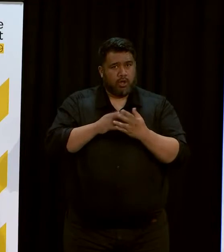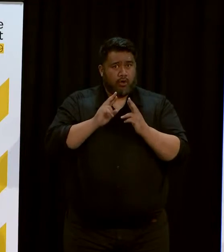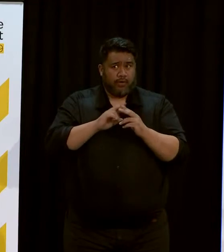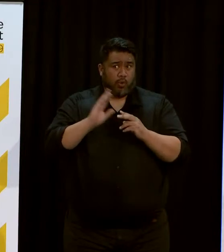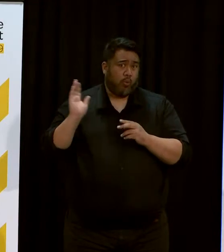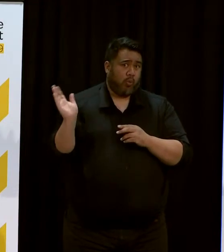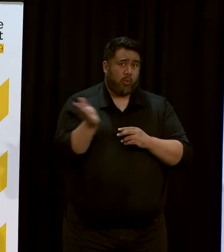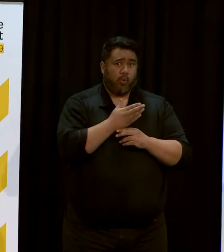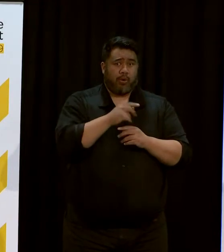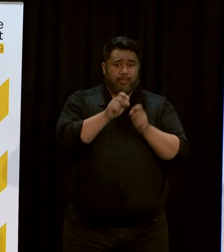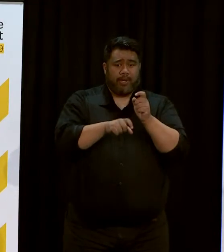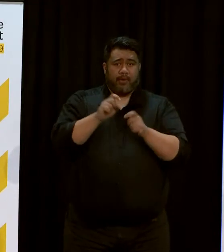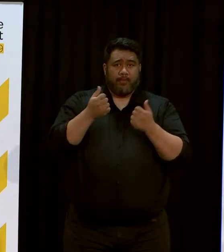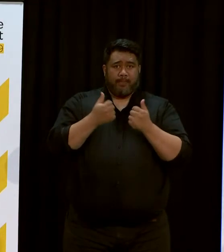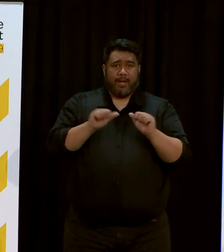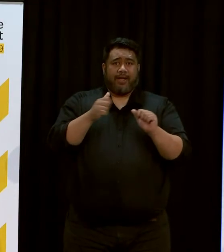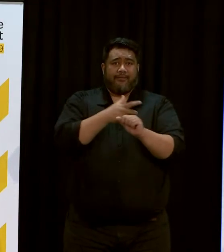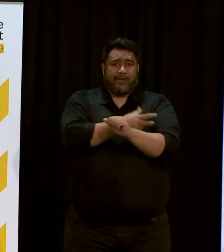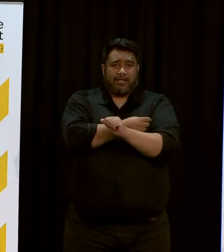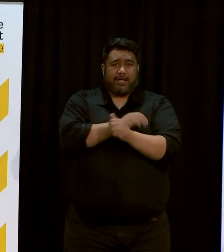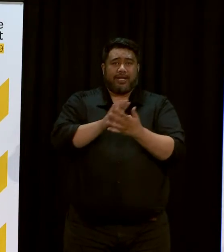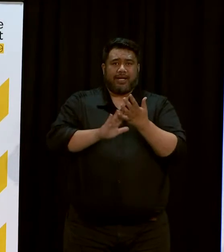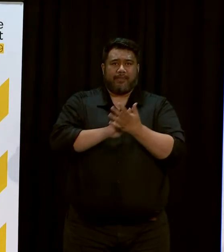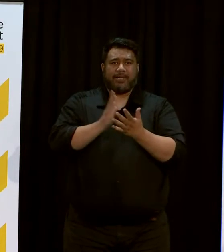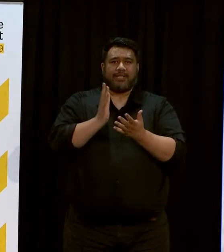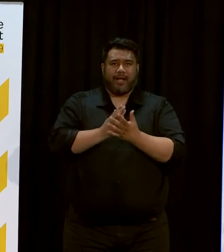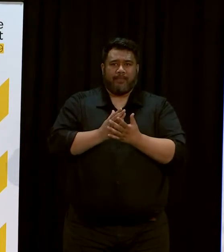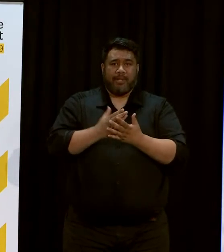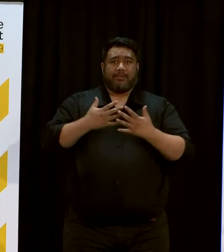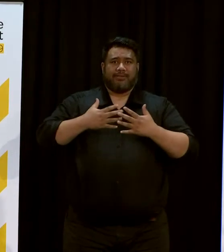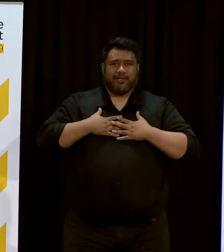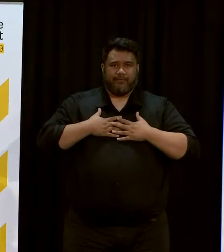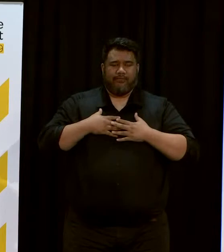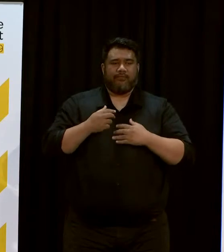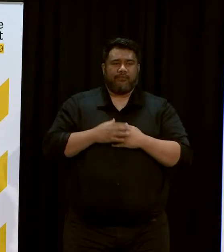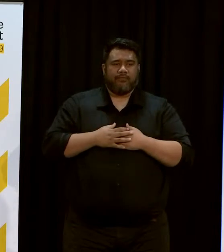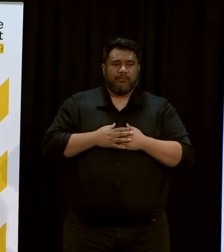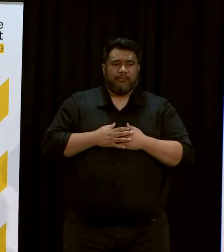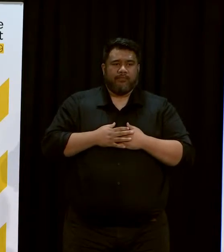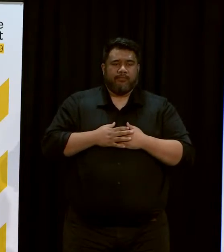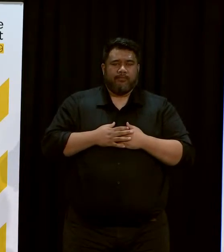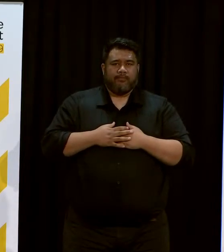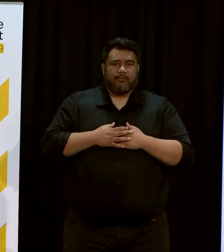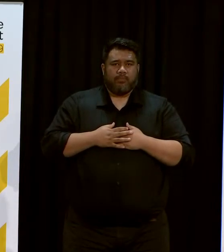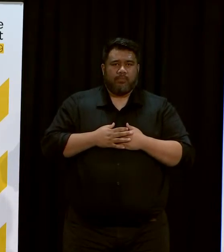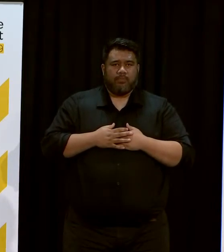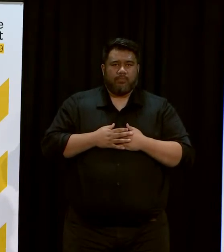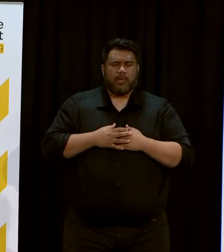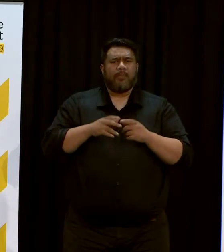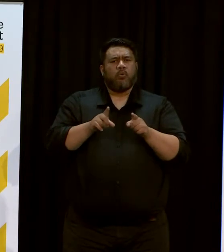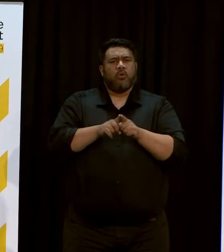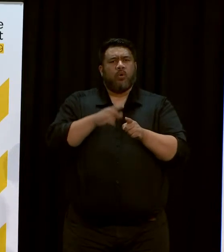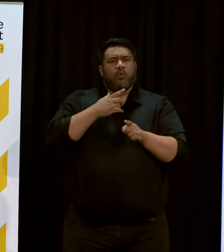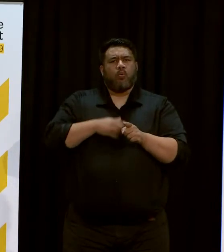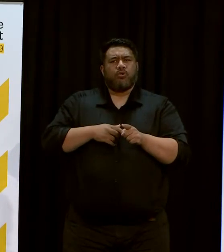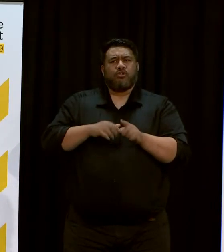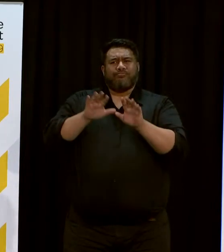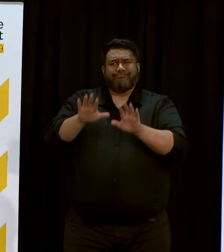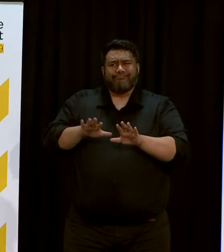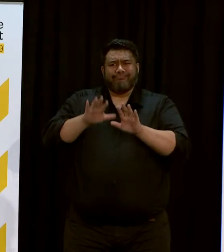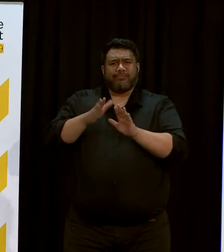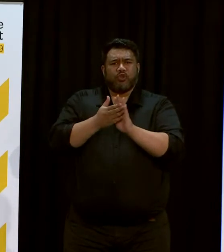have them vaccinated, because it's a way we can keep them safe. So what we're trying to do, though, is give greater certainty to Auckland and New Zealand